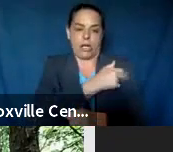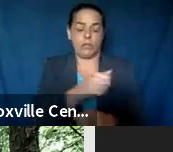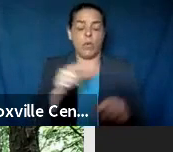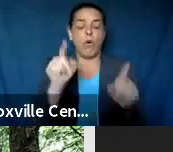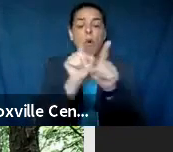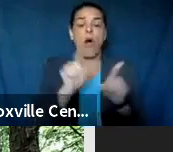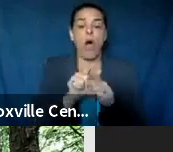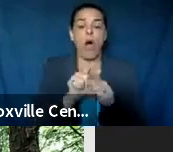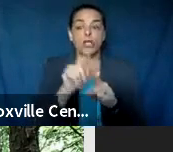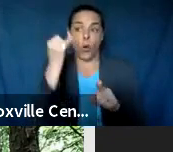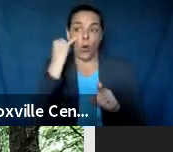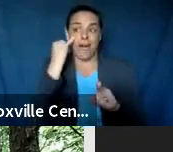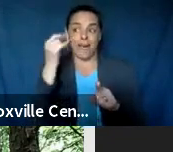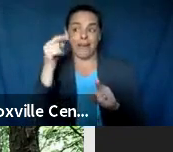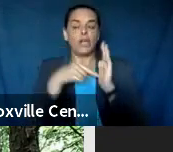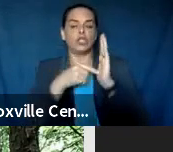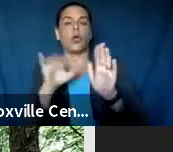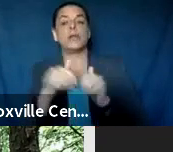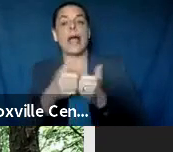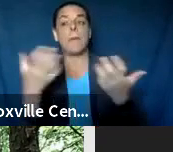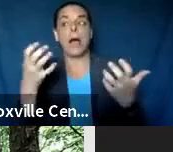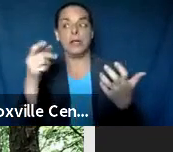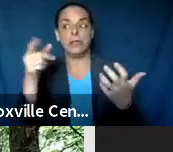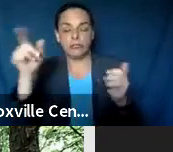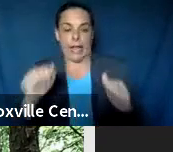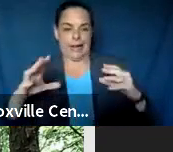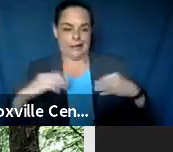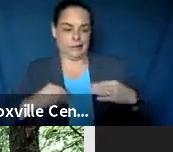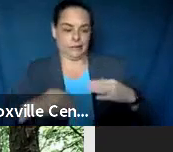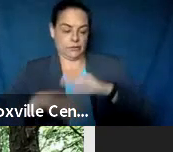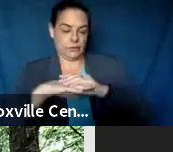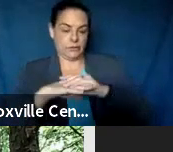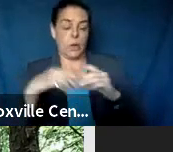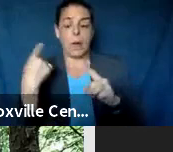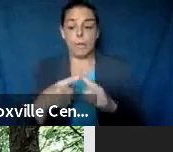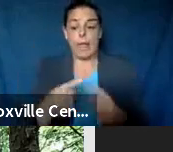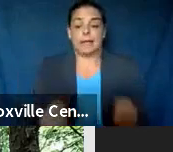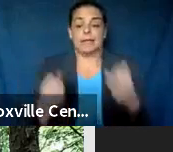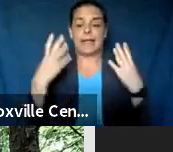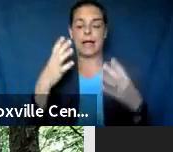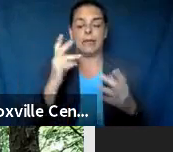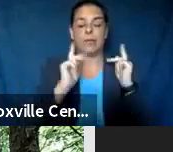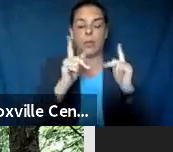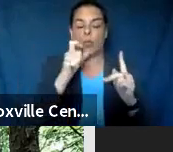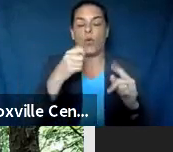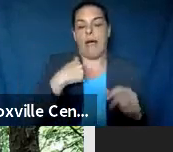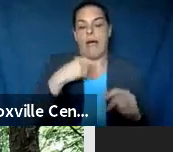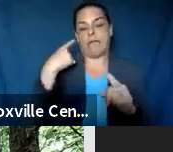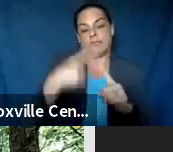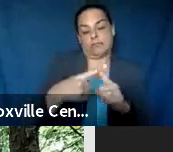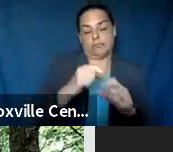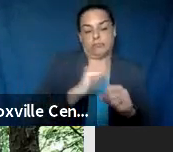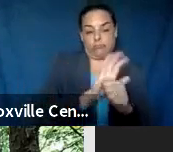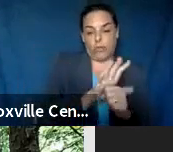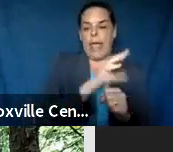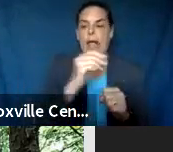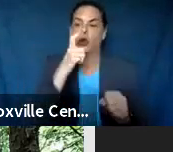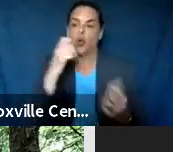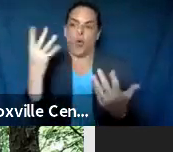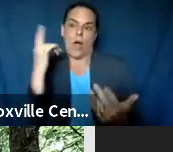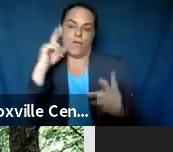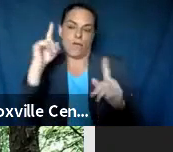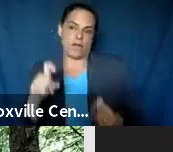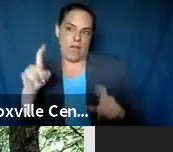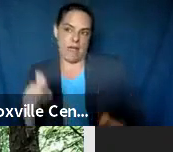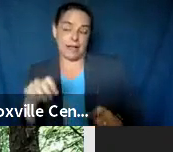for these categories, as well as the COVID positive patients and the patients with pending test results in the hospital.